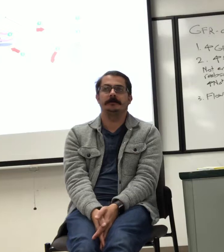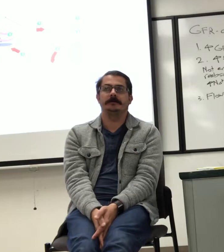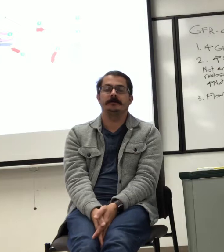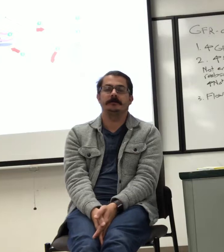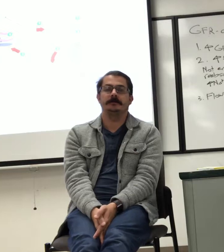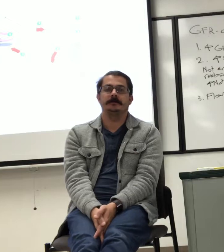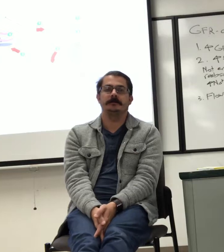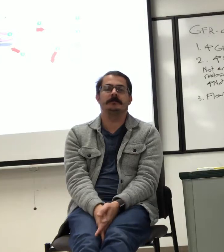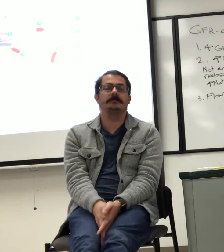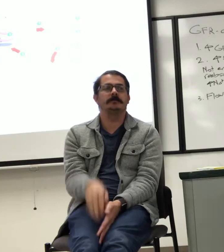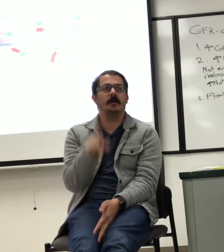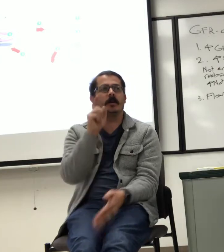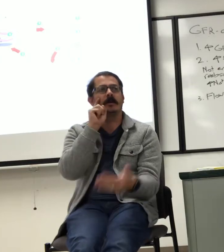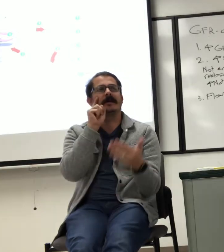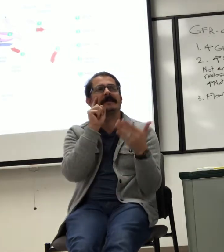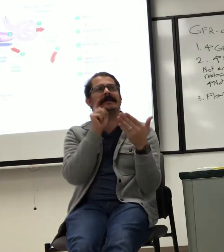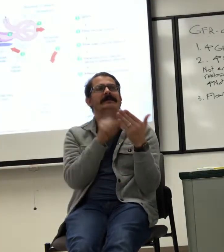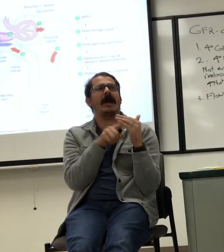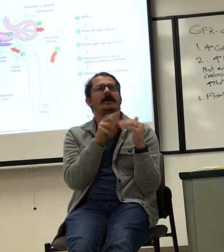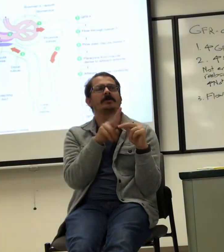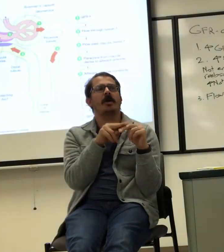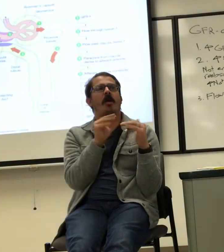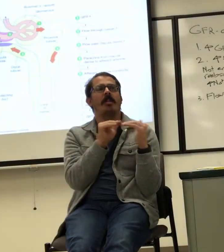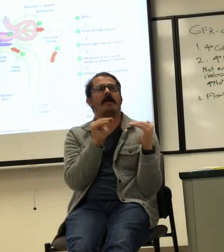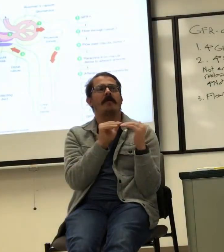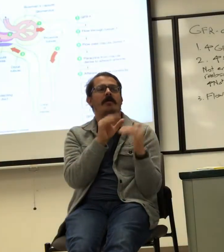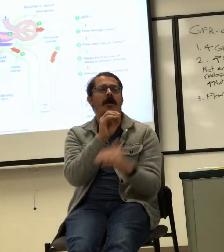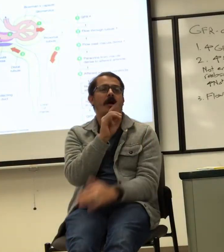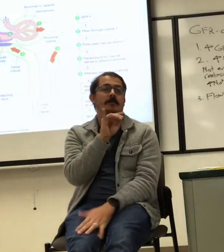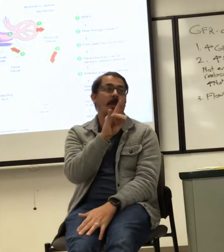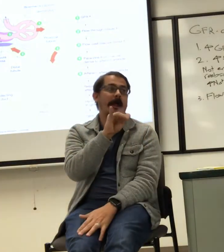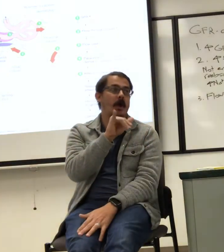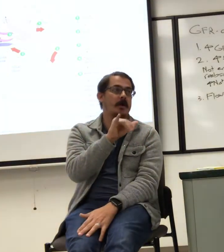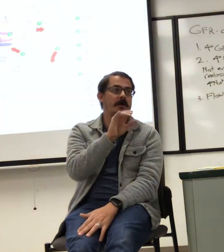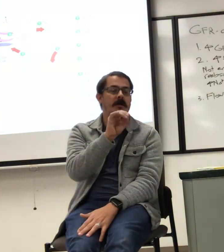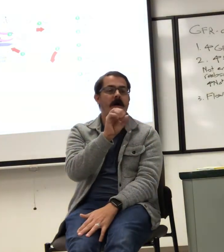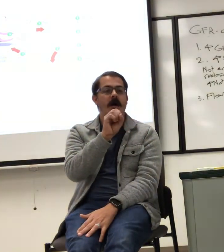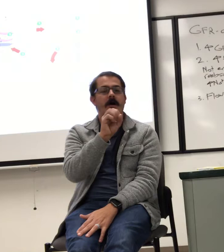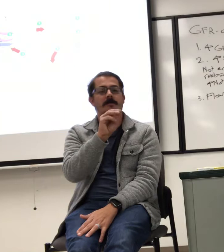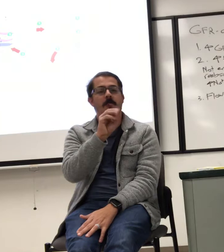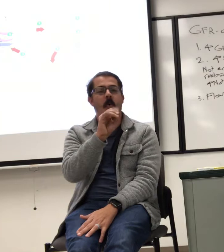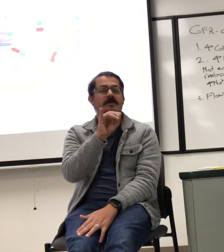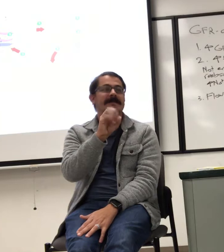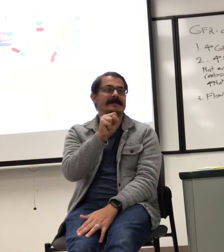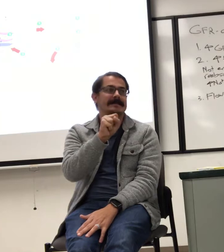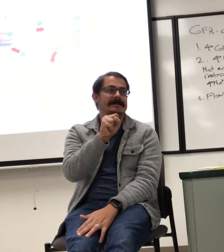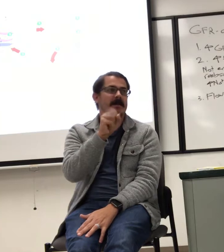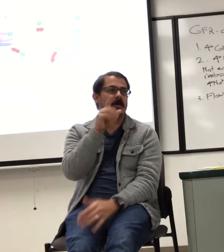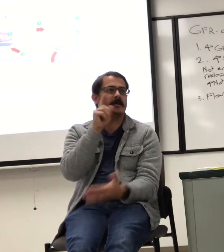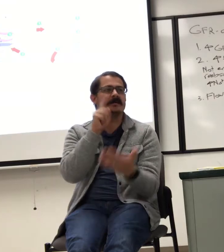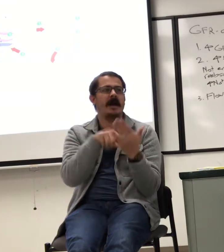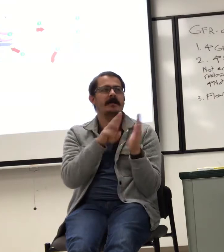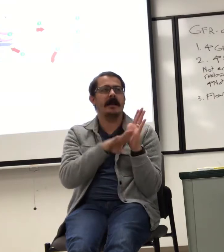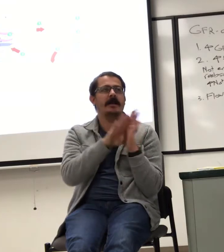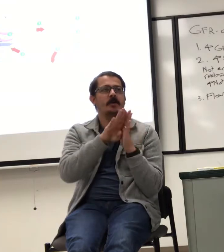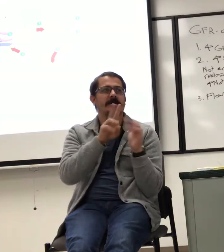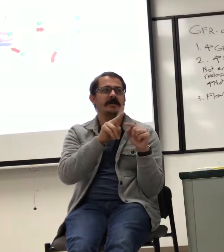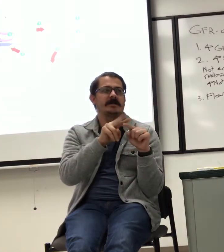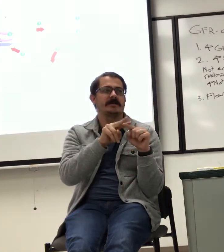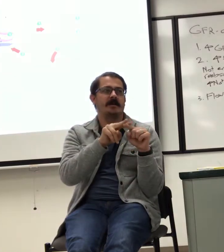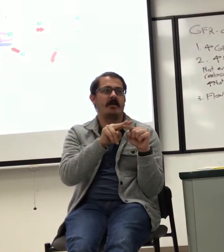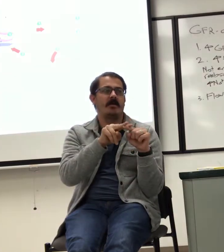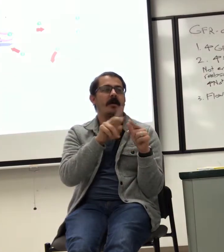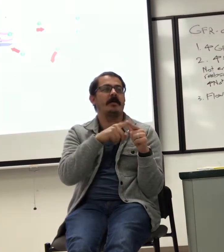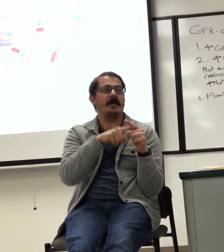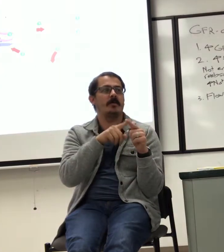It detects salt levels, osmolarity, osmosis. It's going to detect that increase in salt, and it's going